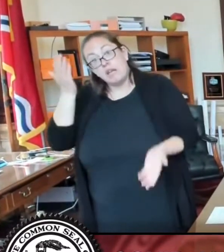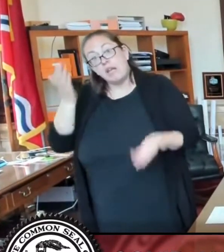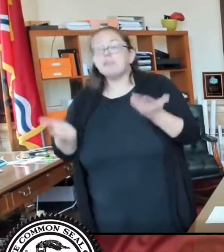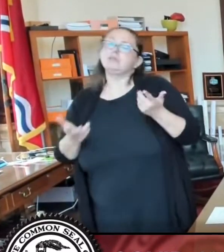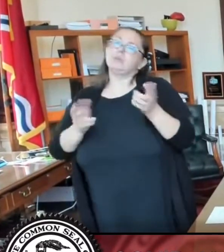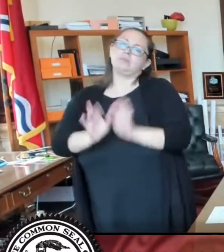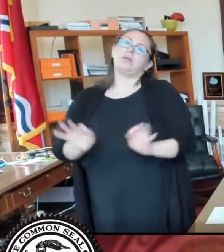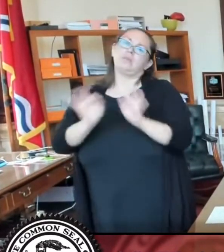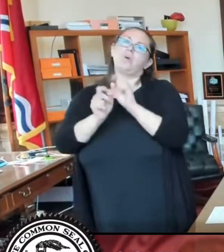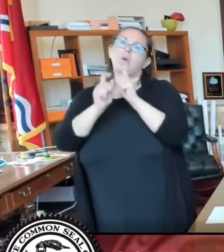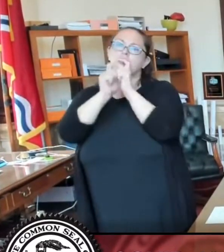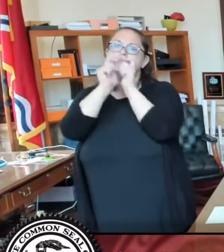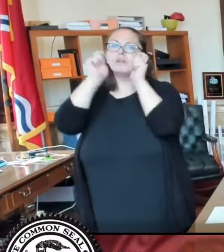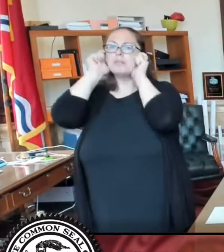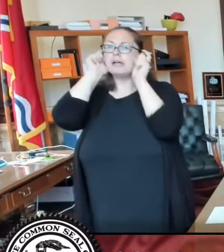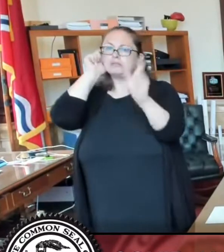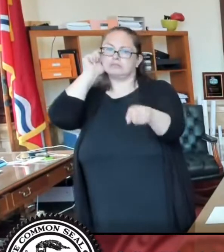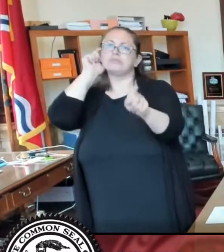to wear a mask.